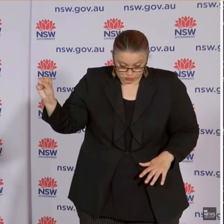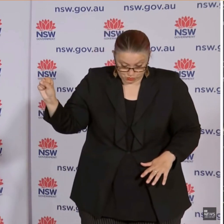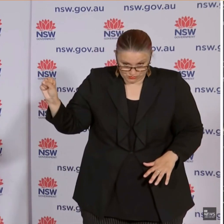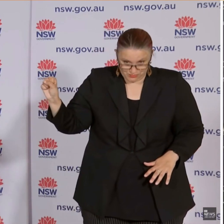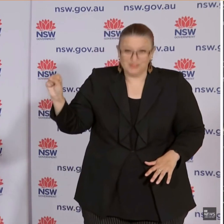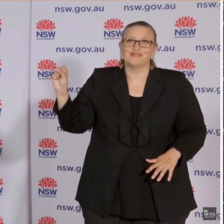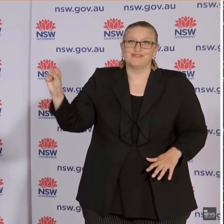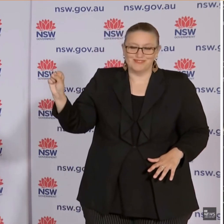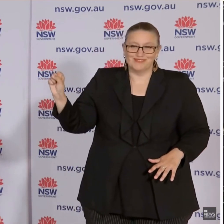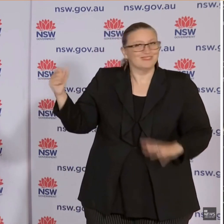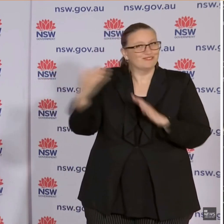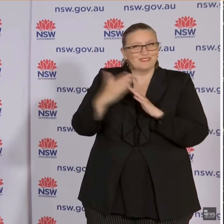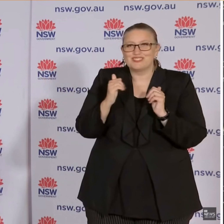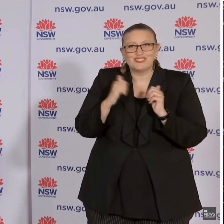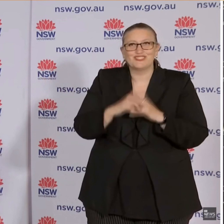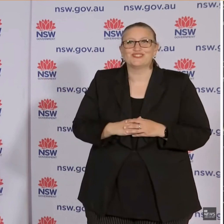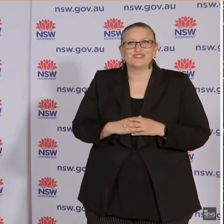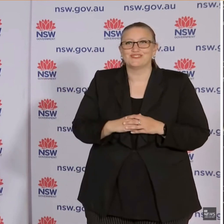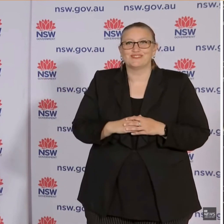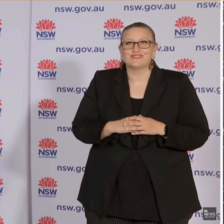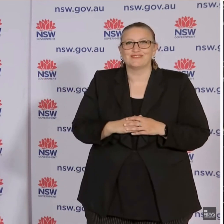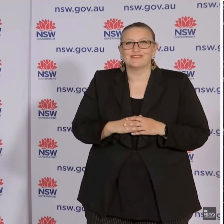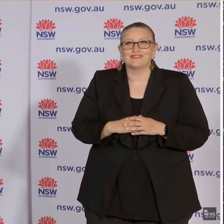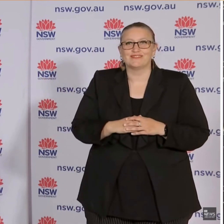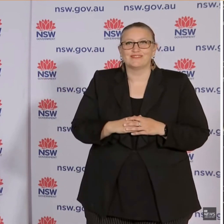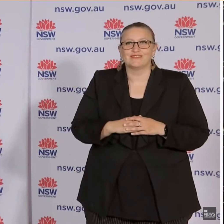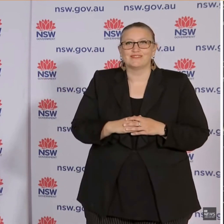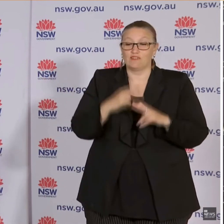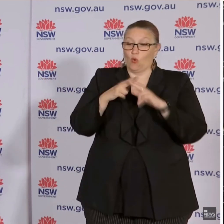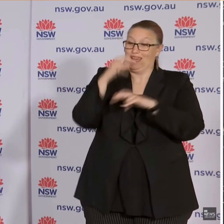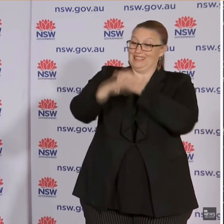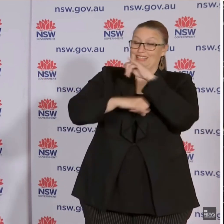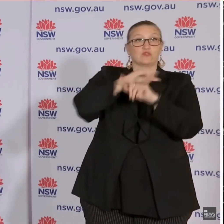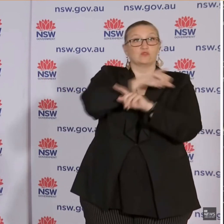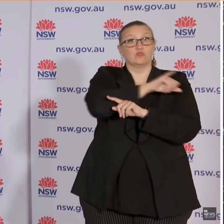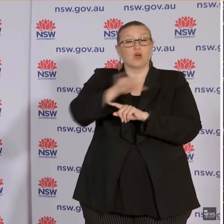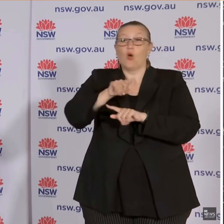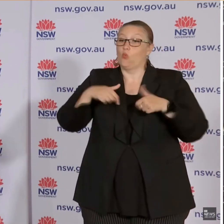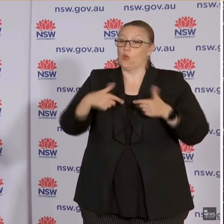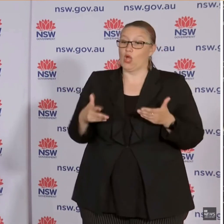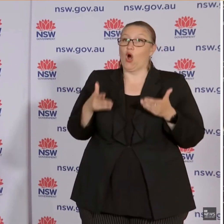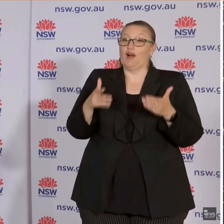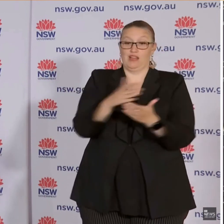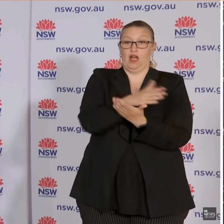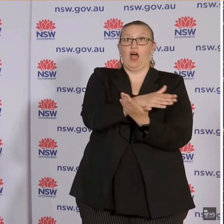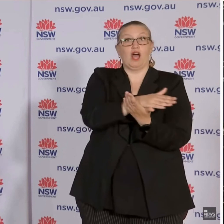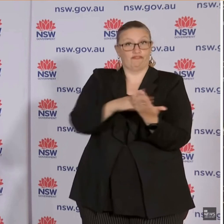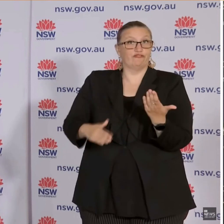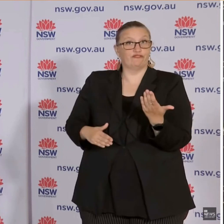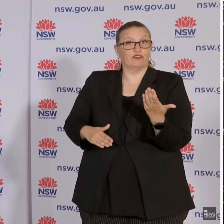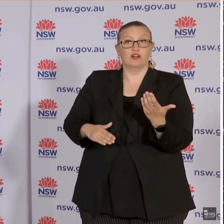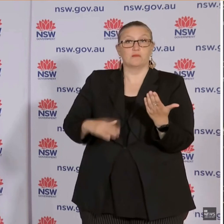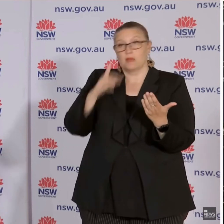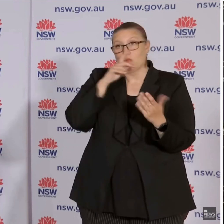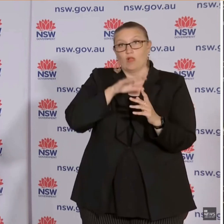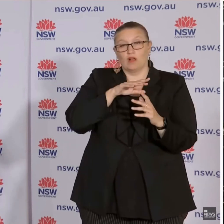in terms of international arrivals, I think we've been offered to go down to half what we have now, which is what we've accepted for the next month,